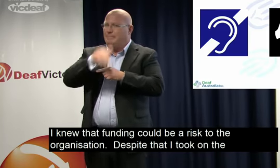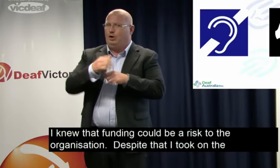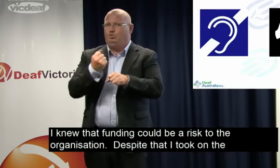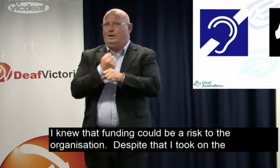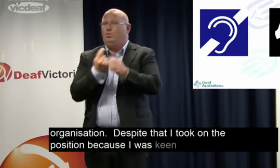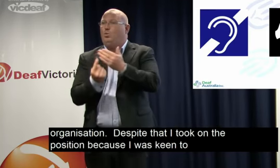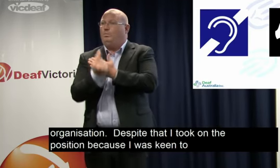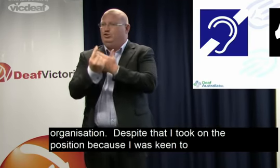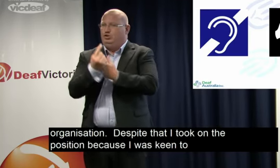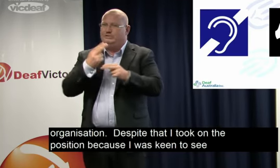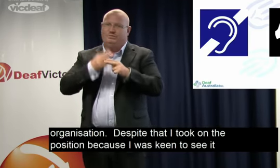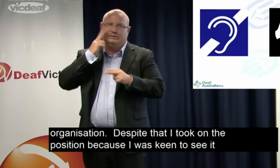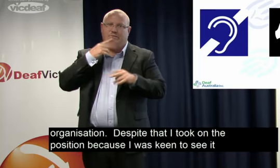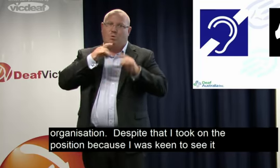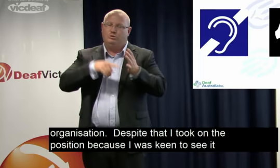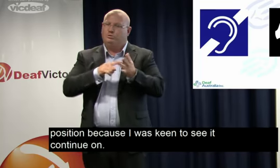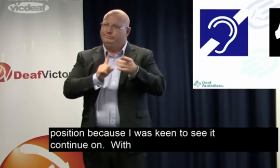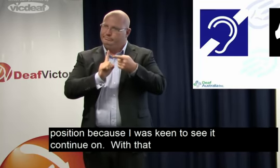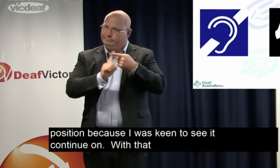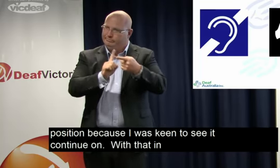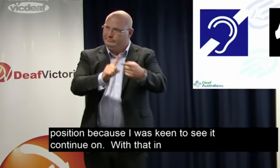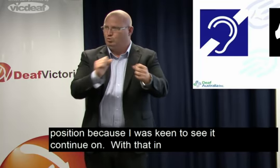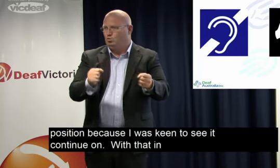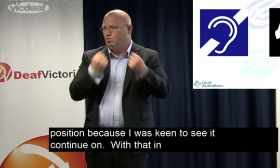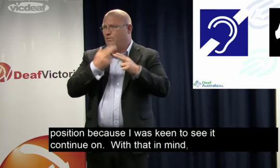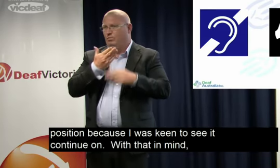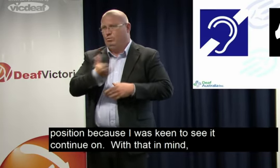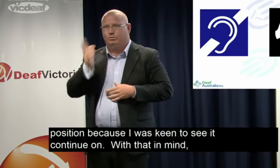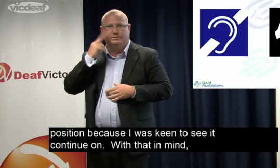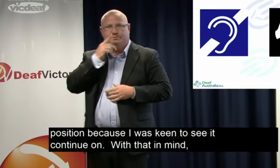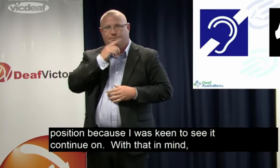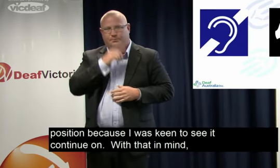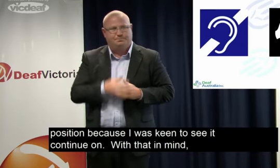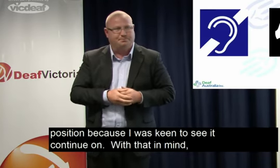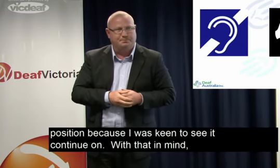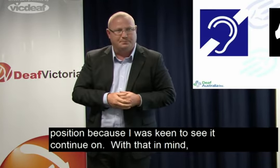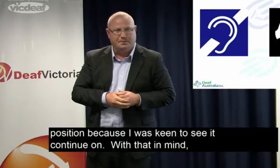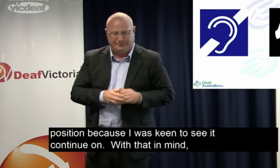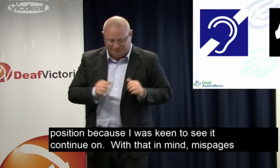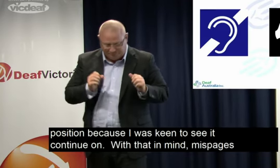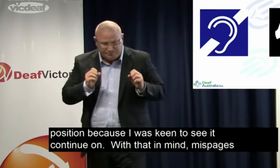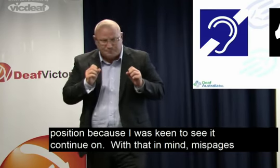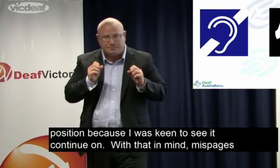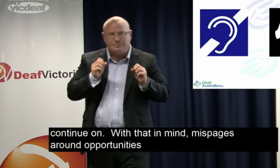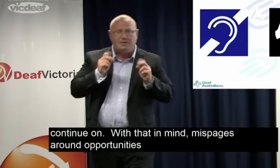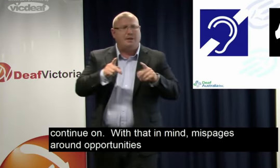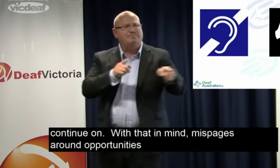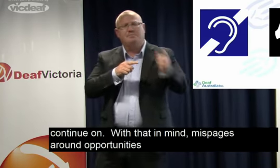my passion really has been around forming opportunities for deaf people in Australia to continue with this organisation and providing services for you